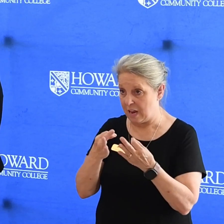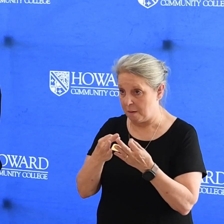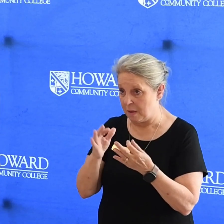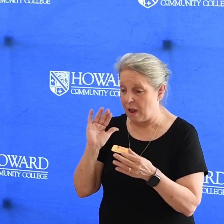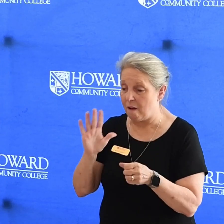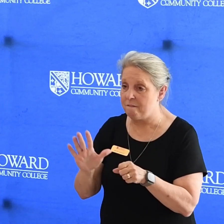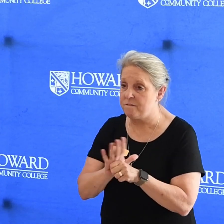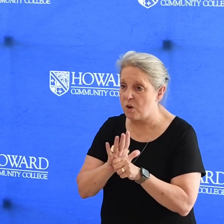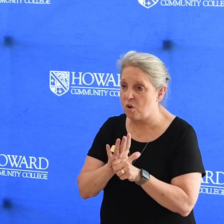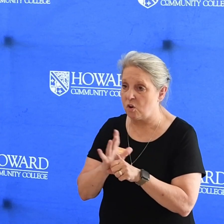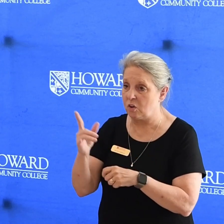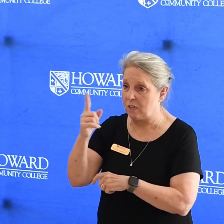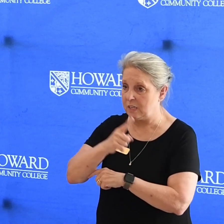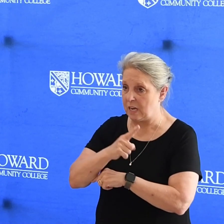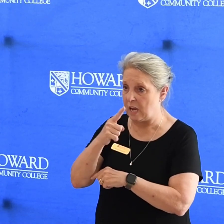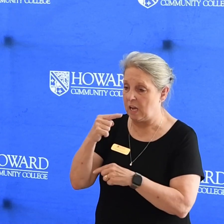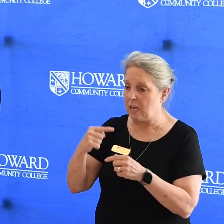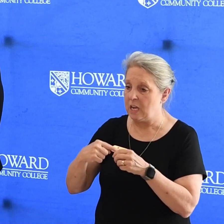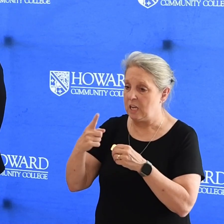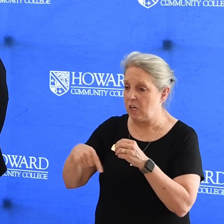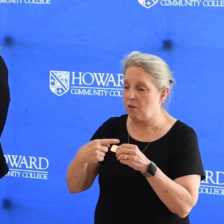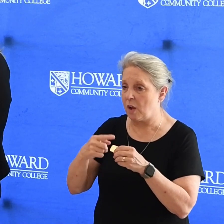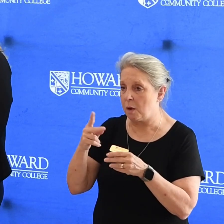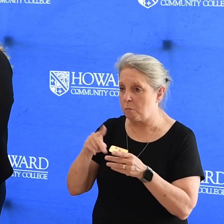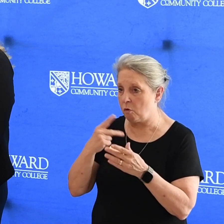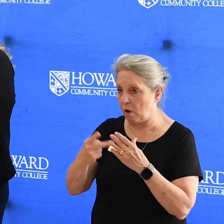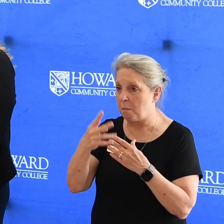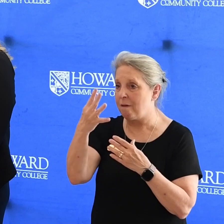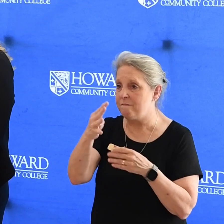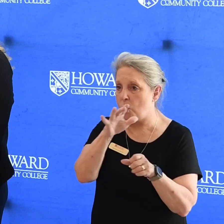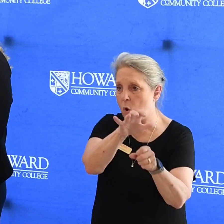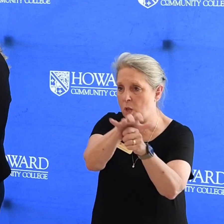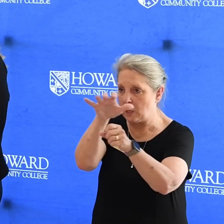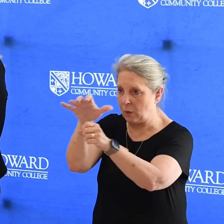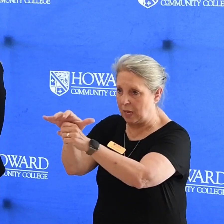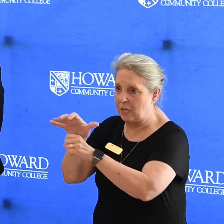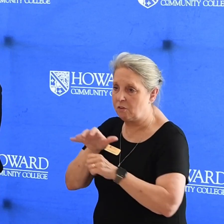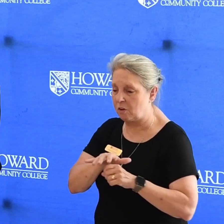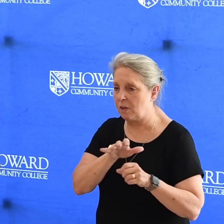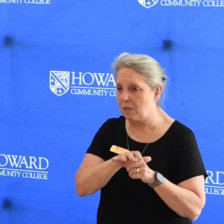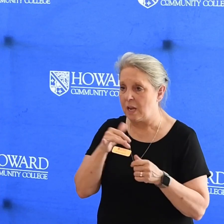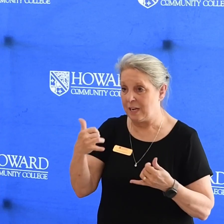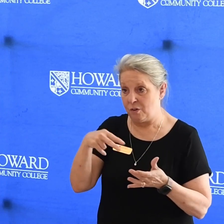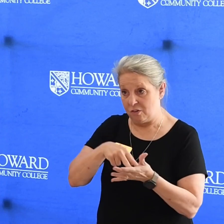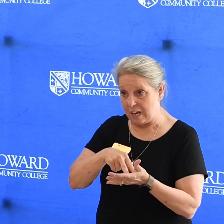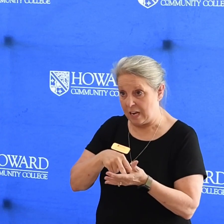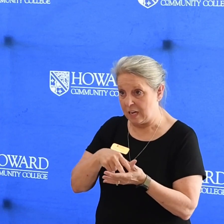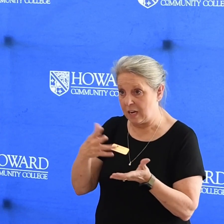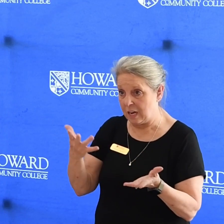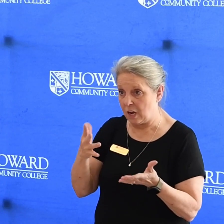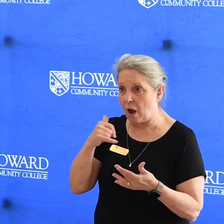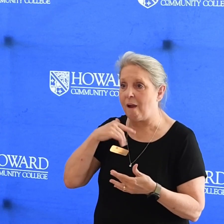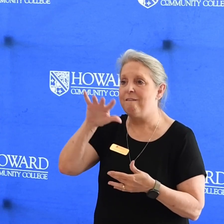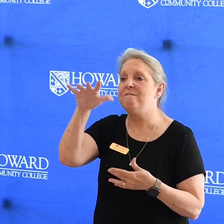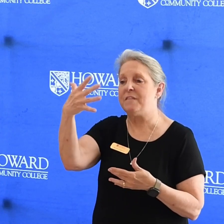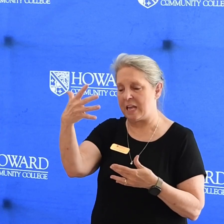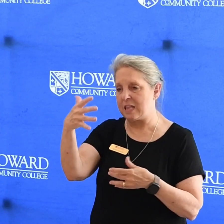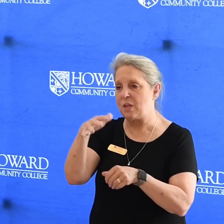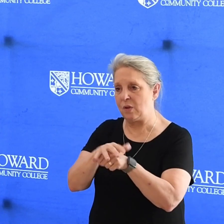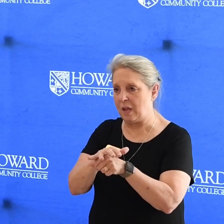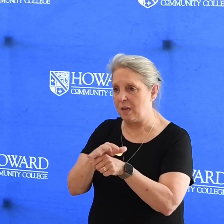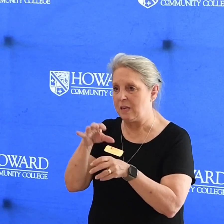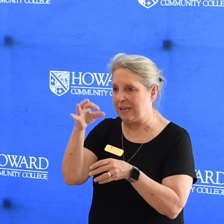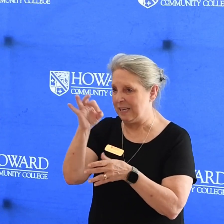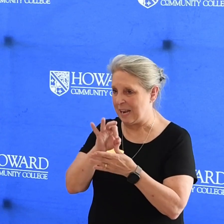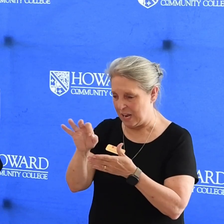our full-day, year-round program in 4 locations. And where you're standing right now will be our 5th location in just